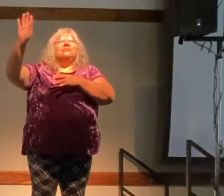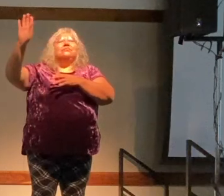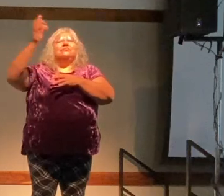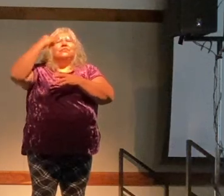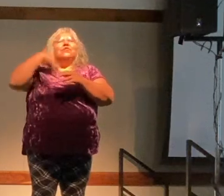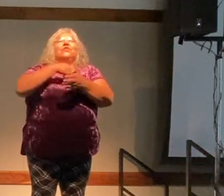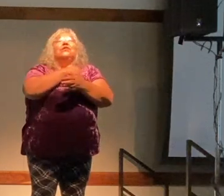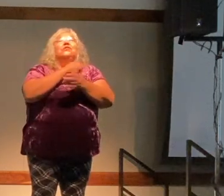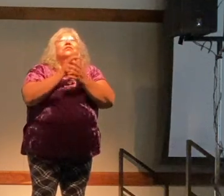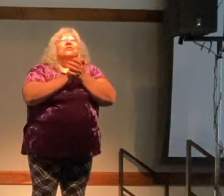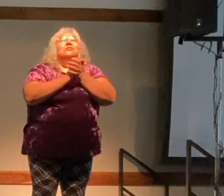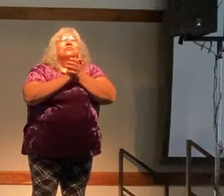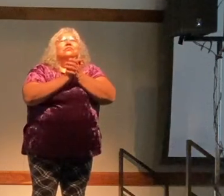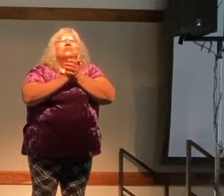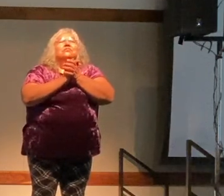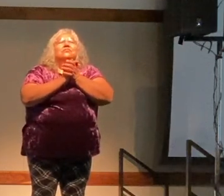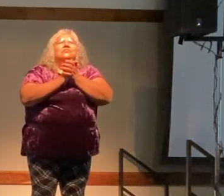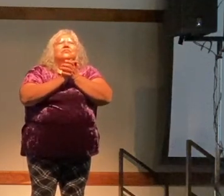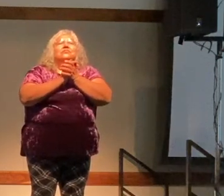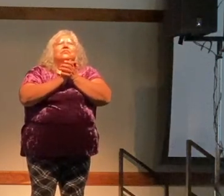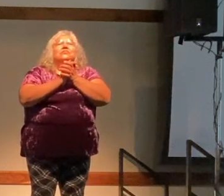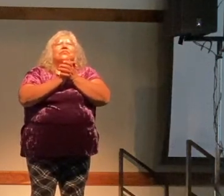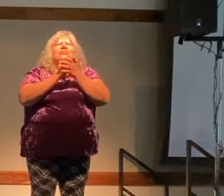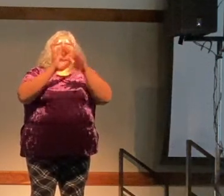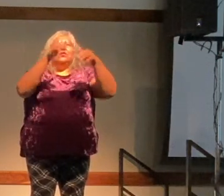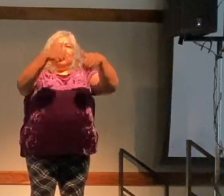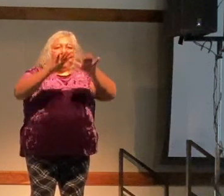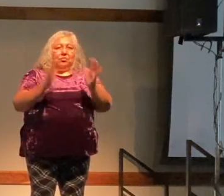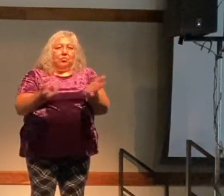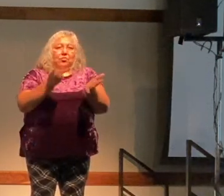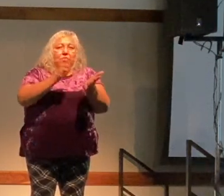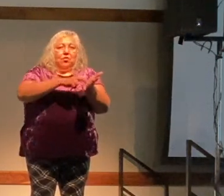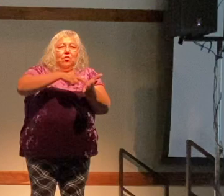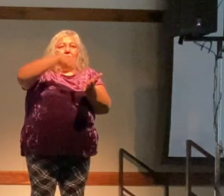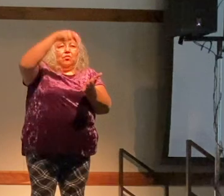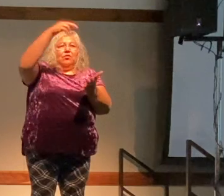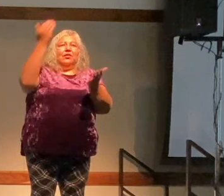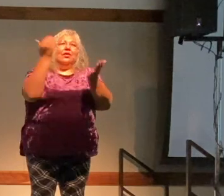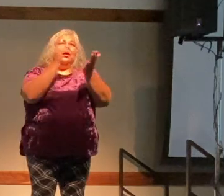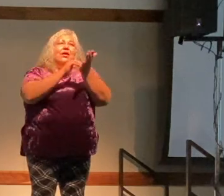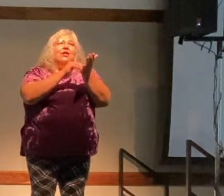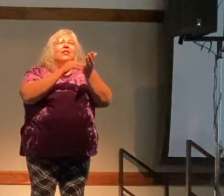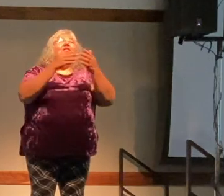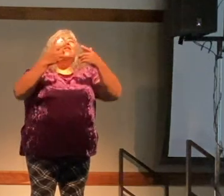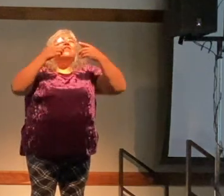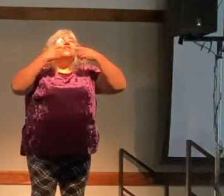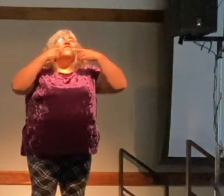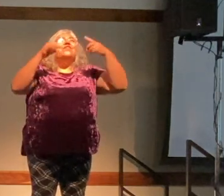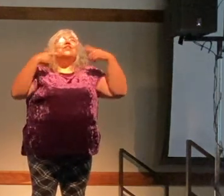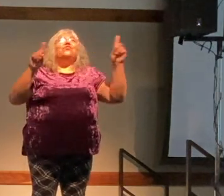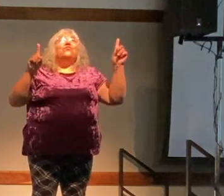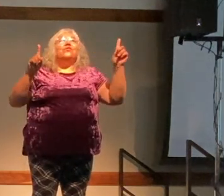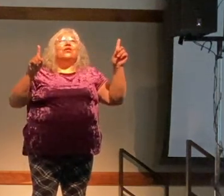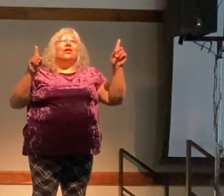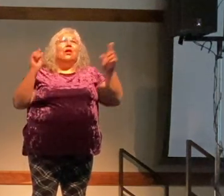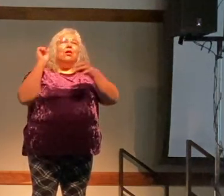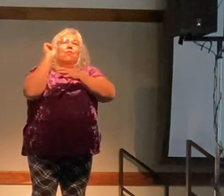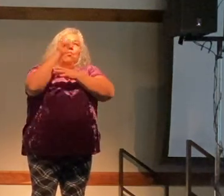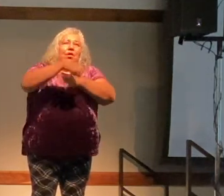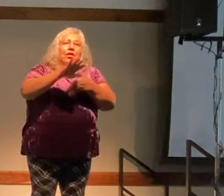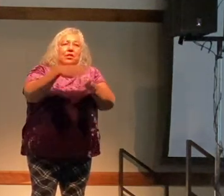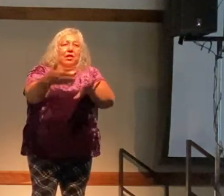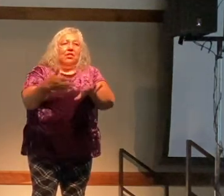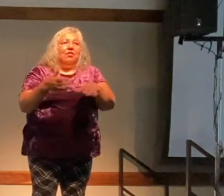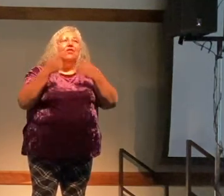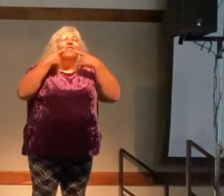for us. That you rose again and that there is victory over death. There's victory over